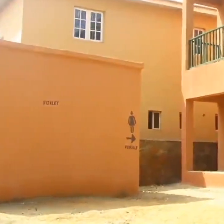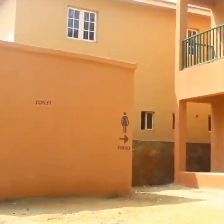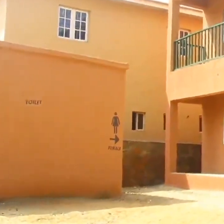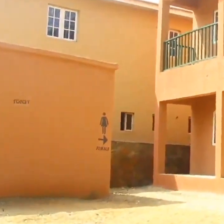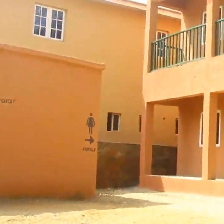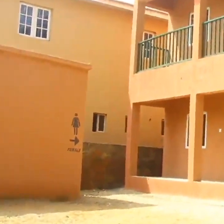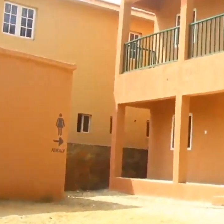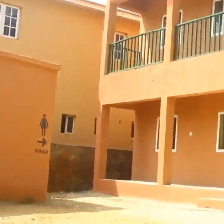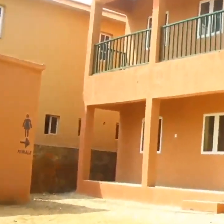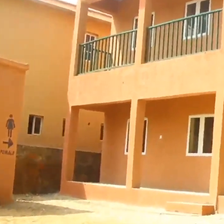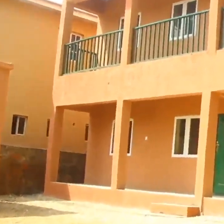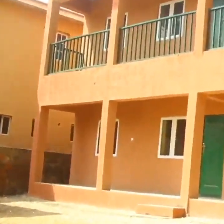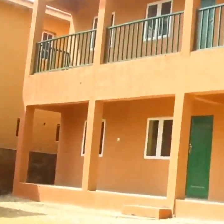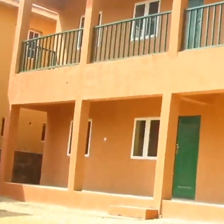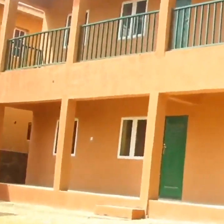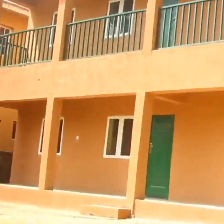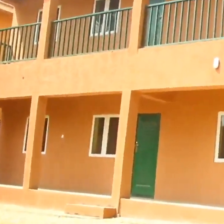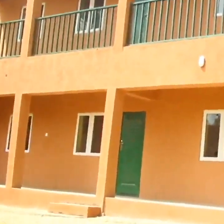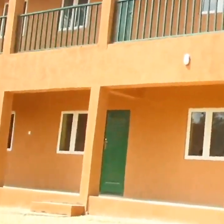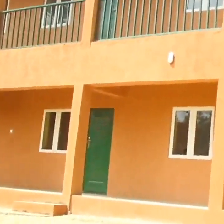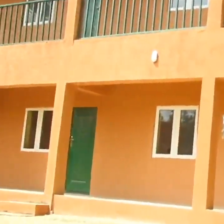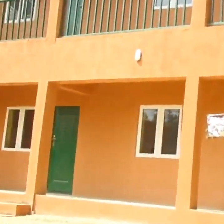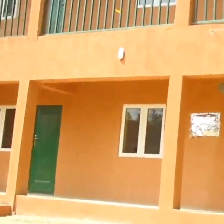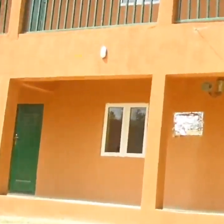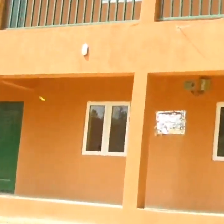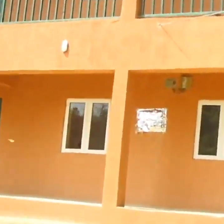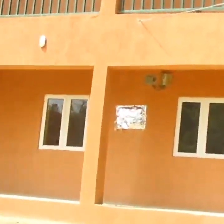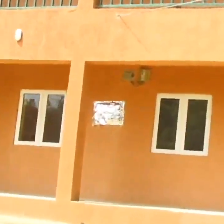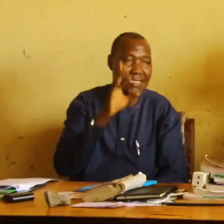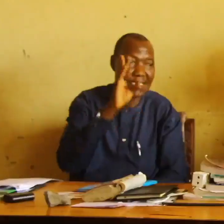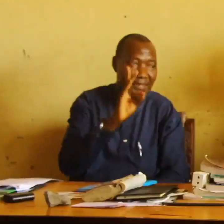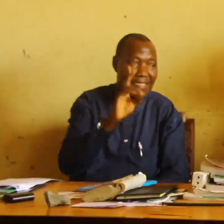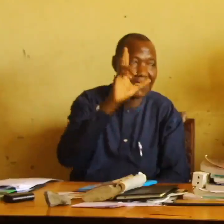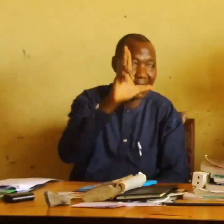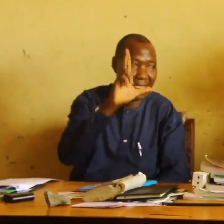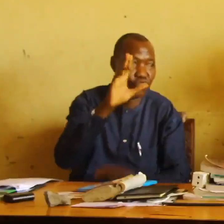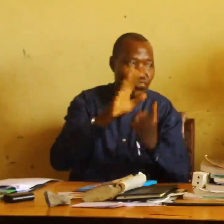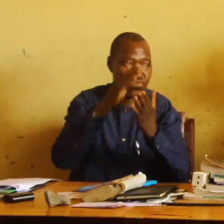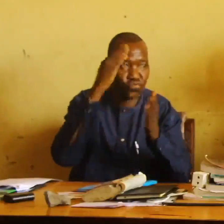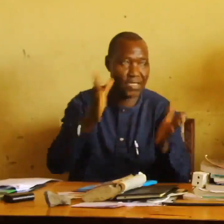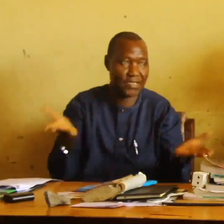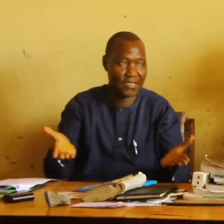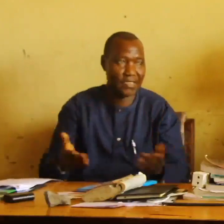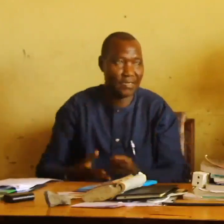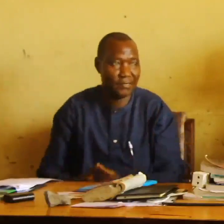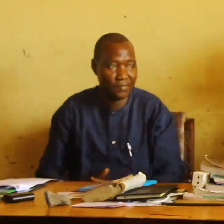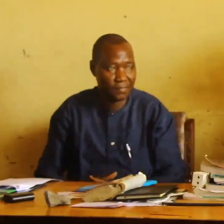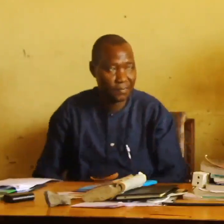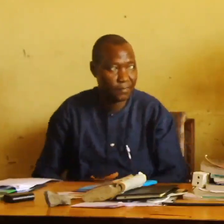So for now, student here is about 73 students. Student population? Yeah, the isolation of this school.